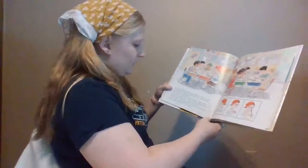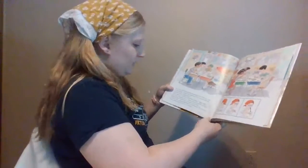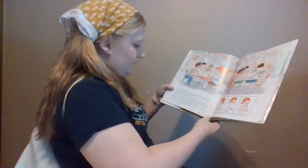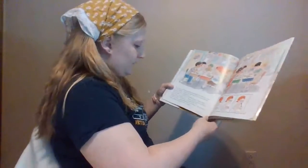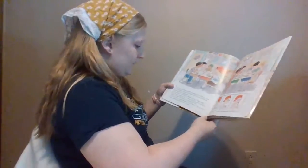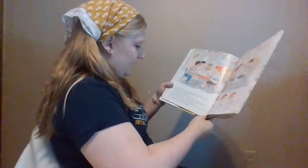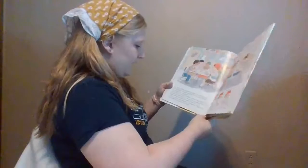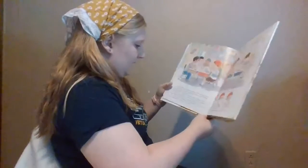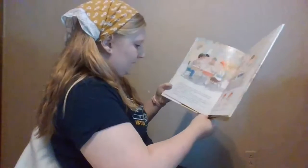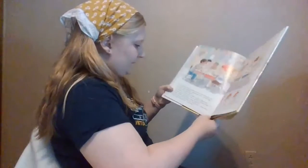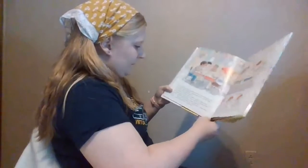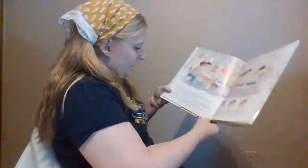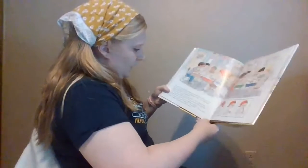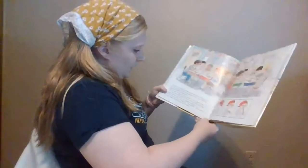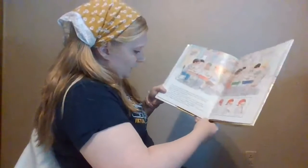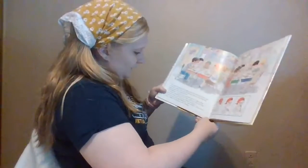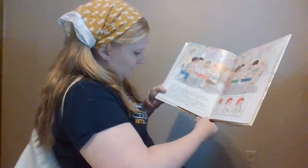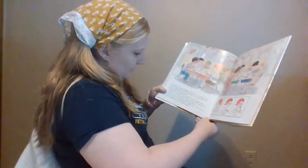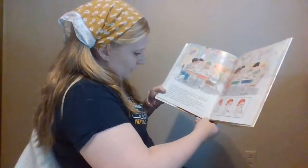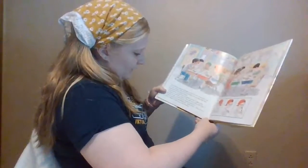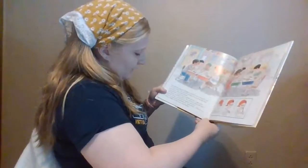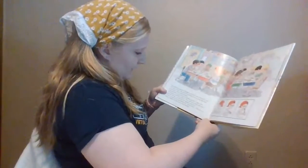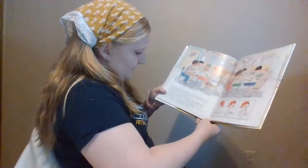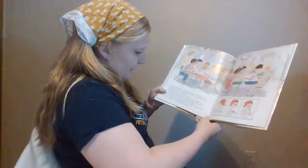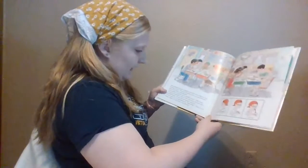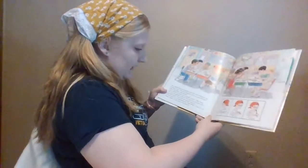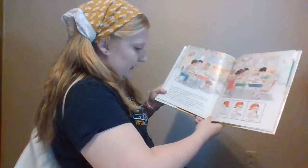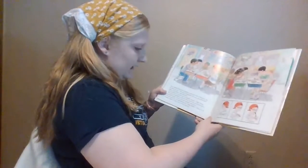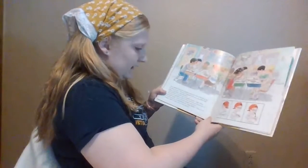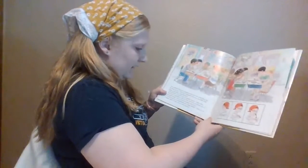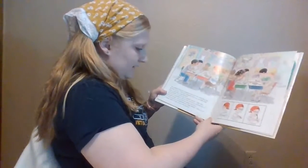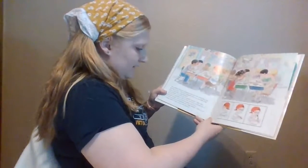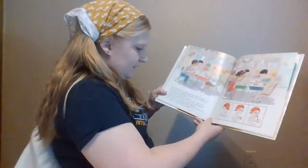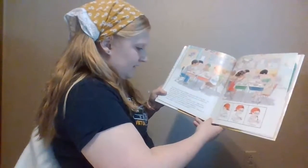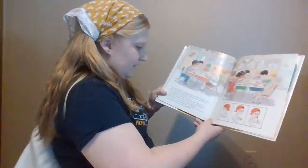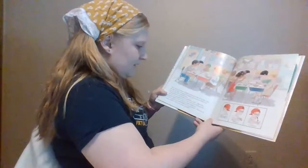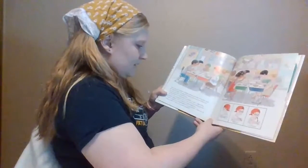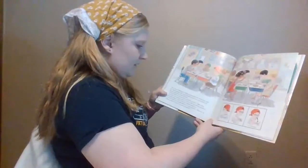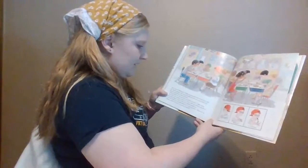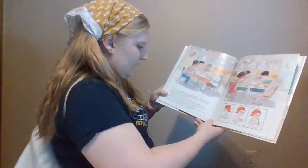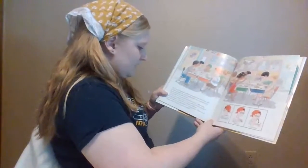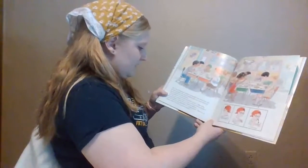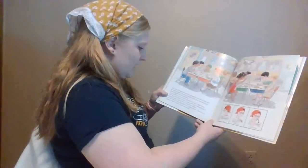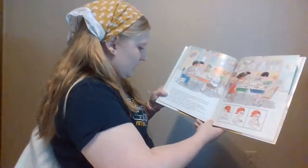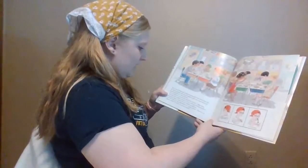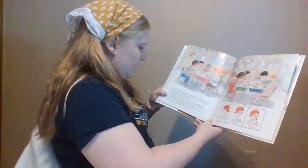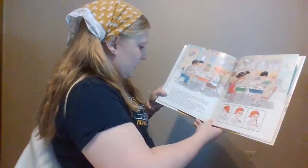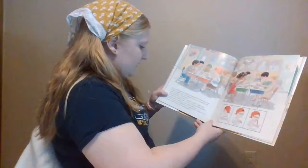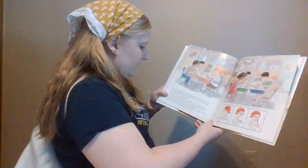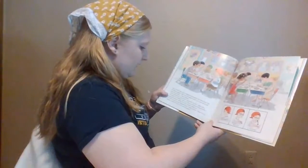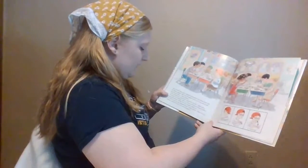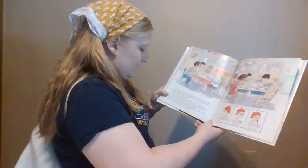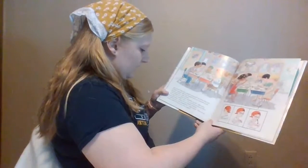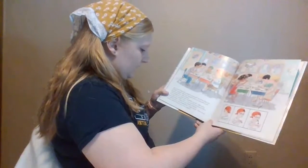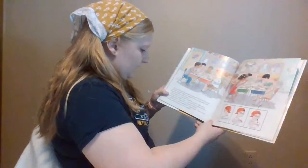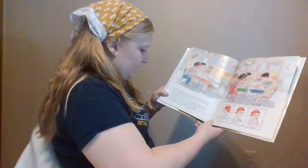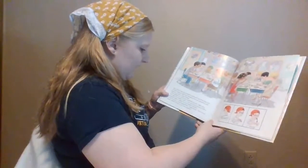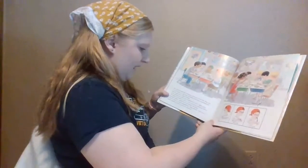signs Diane. This summer we visited my Canadian cousins, signs John. Now they're coming up to visit